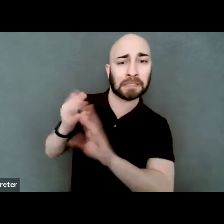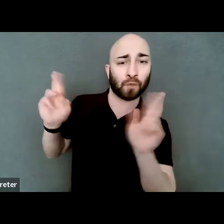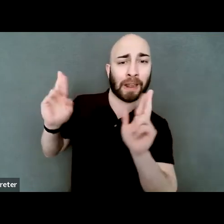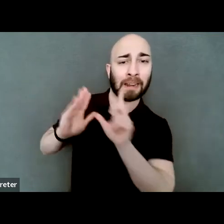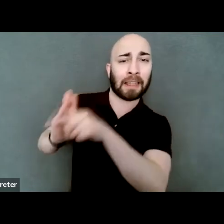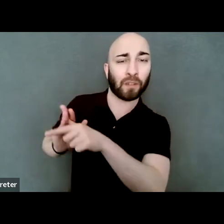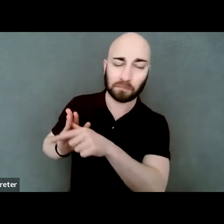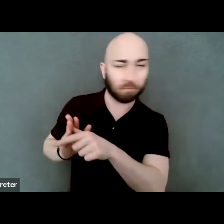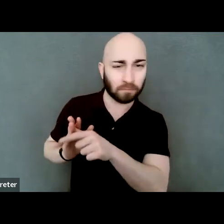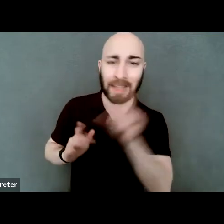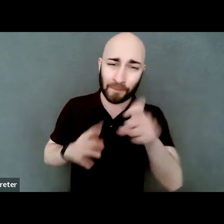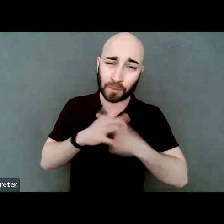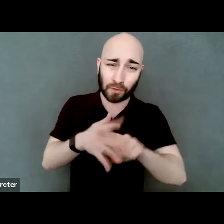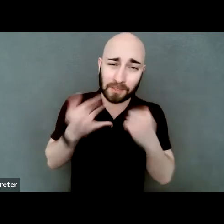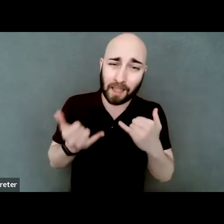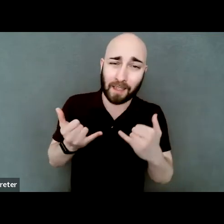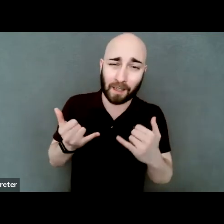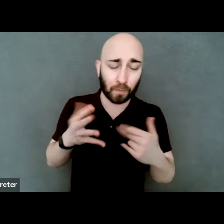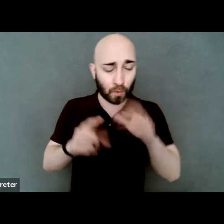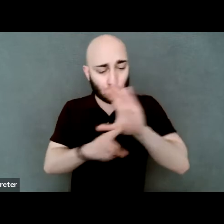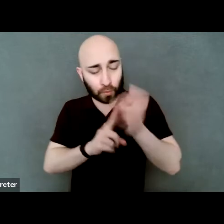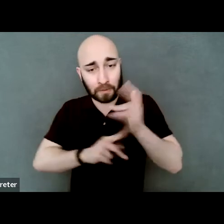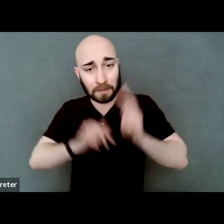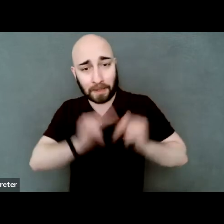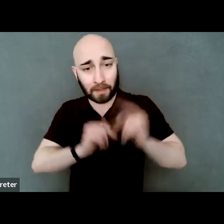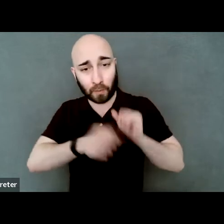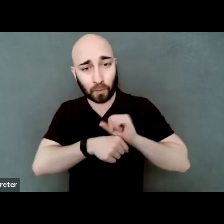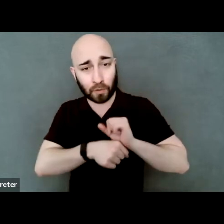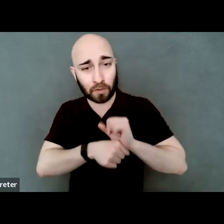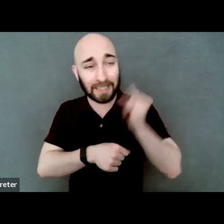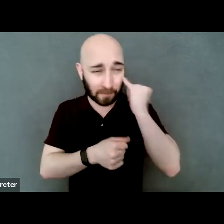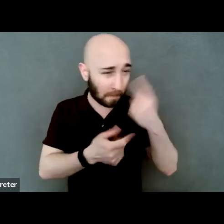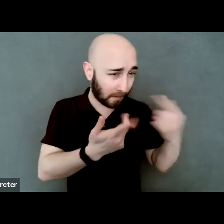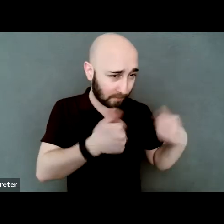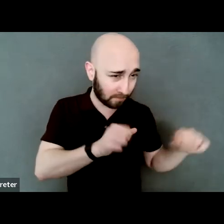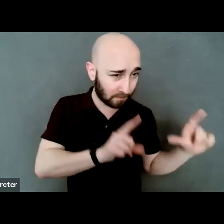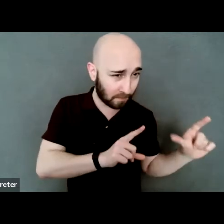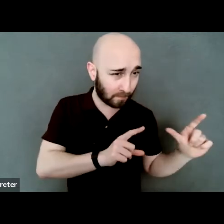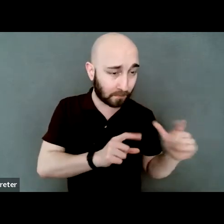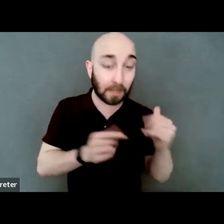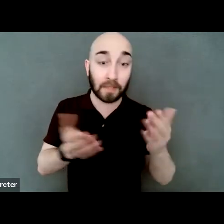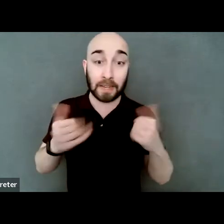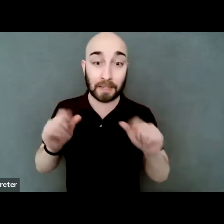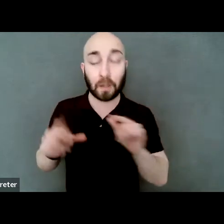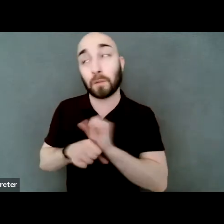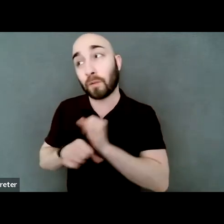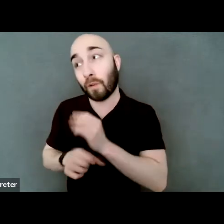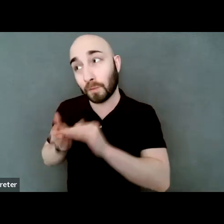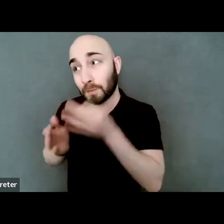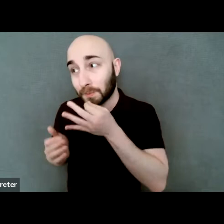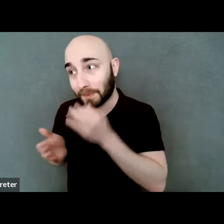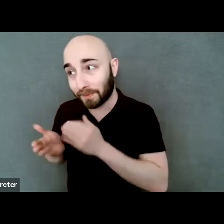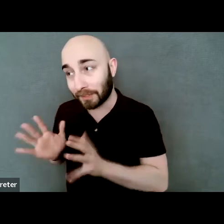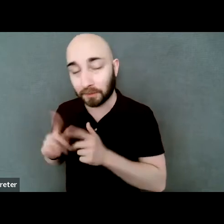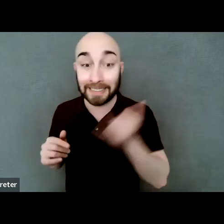So when it comes to this culture building work, because if we don't, if you can move to the next slide, Sharon, I'm sorry, BSCT, I'm almost done. If we don't,